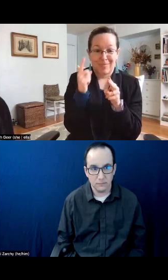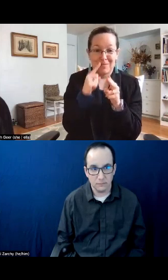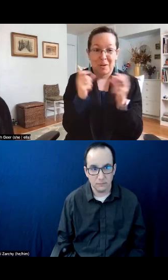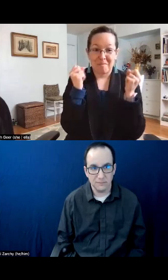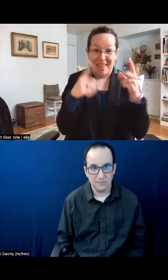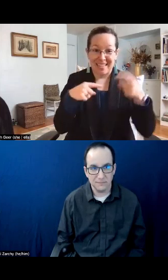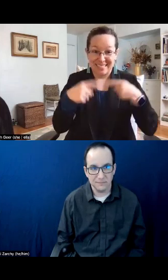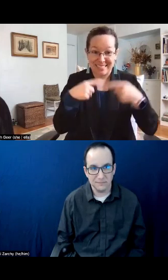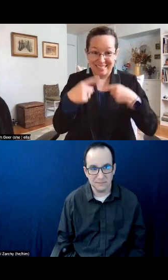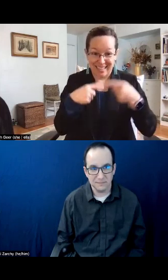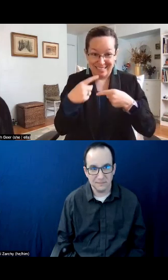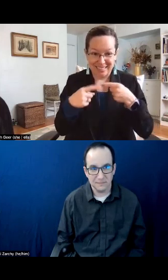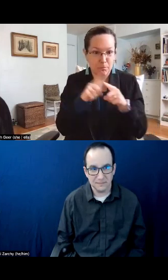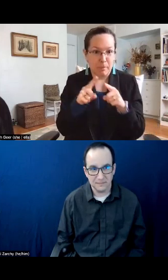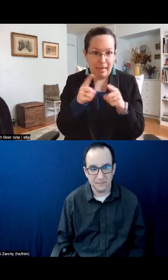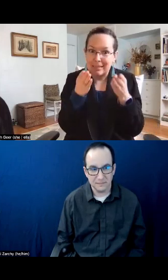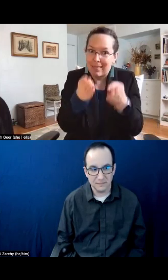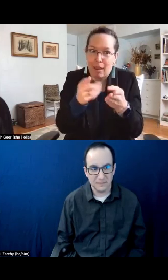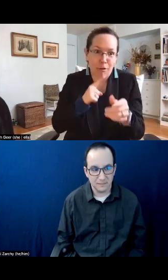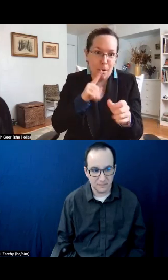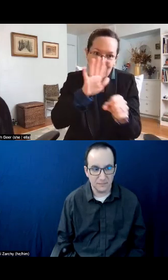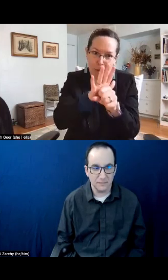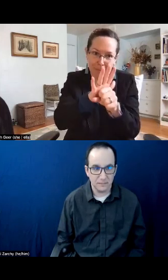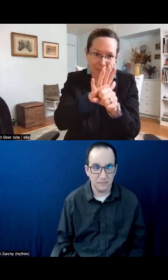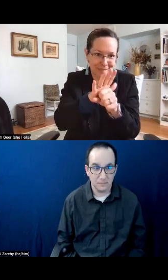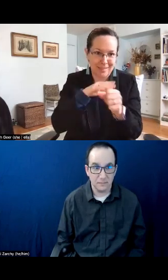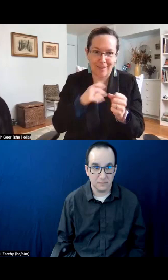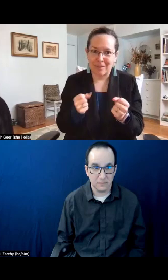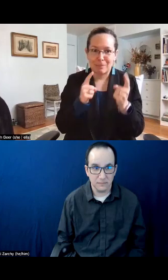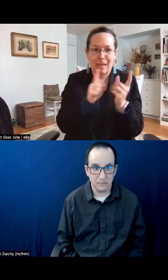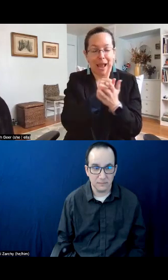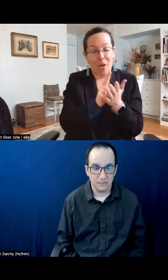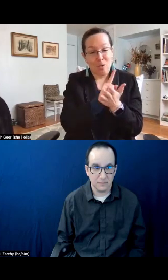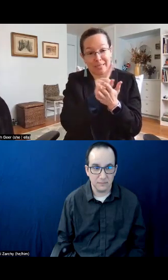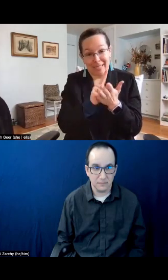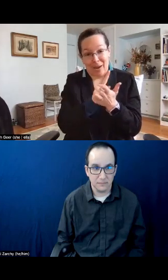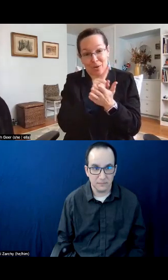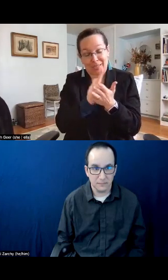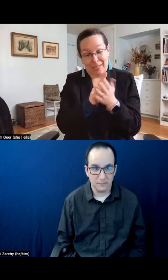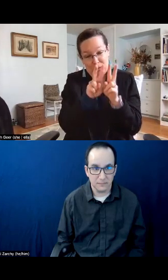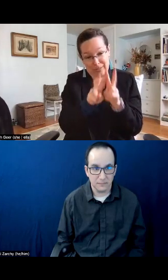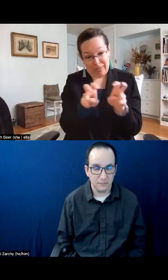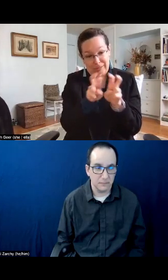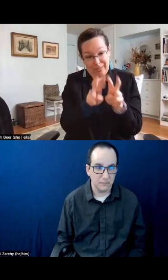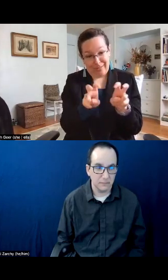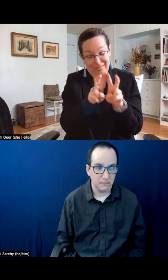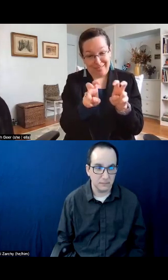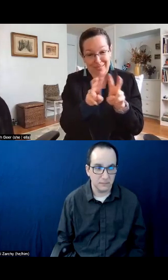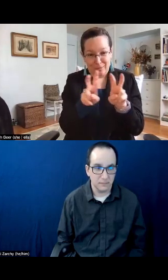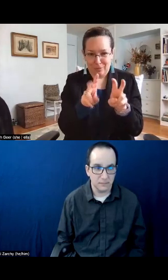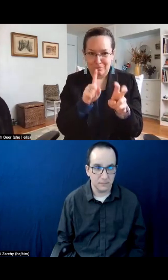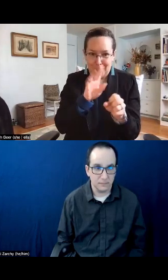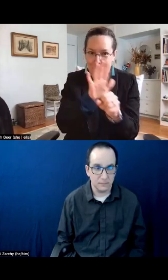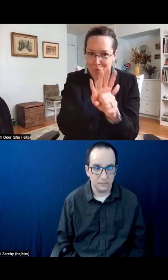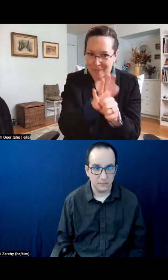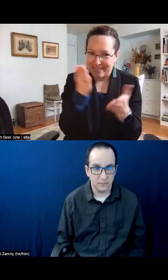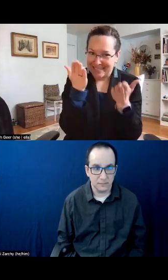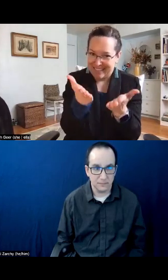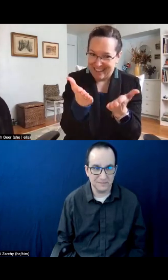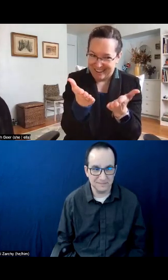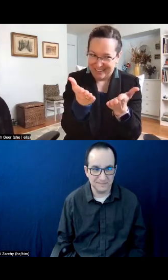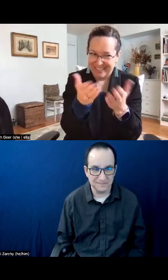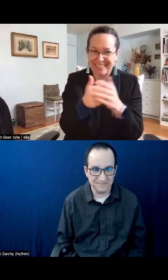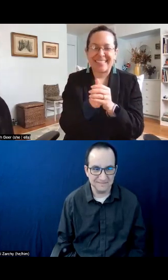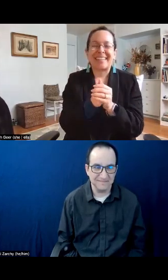where you could identify that static hold. For many signs, it's a brief moment, but you'll just have to take my word that